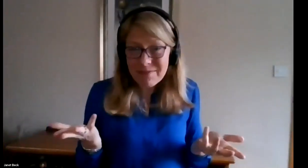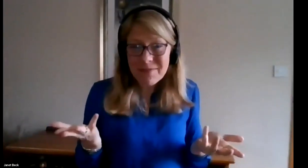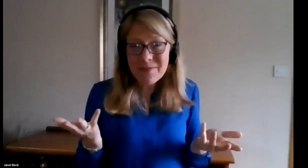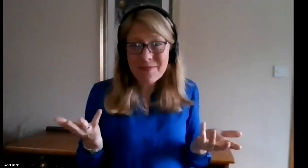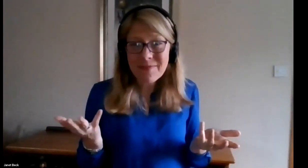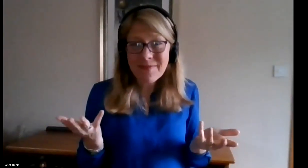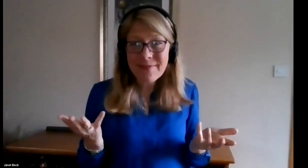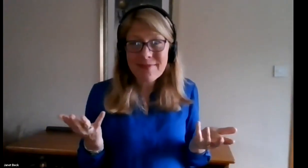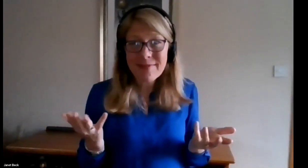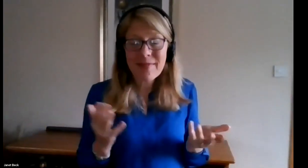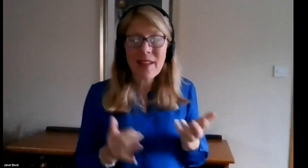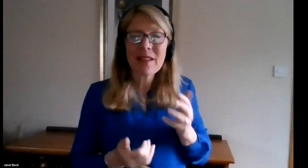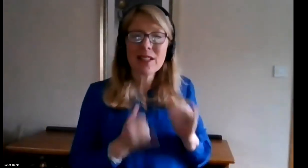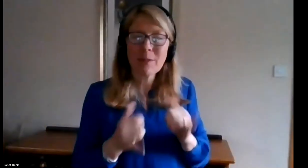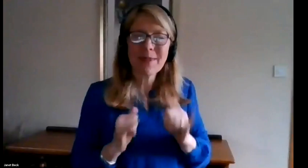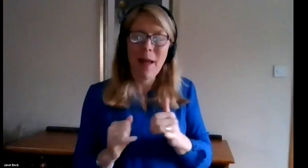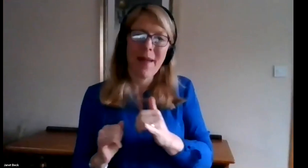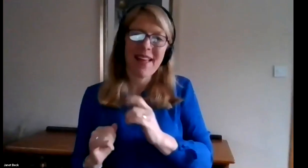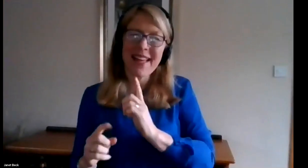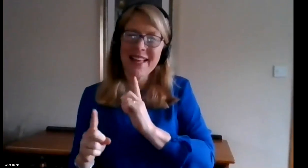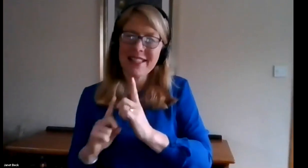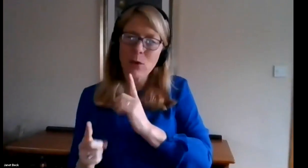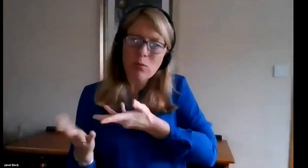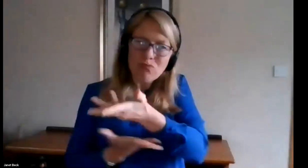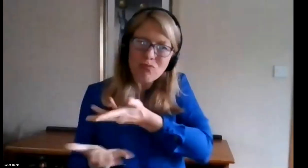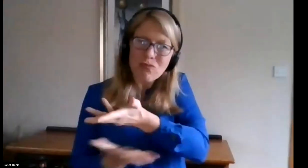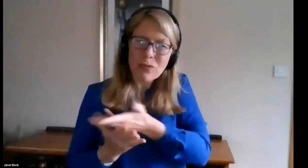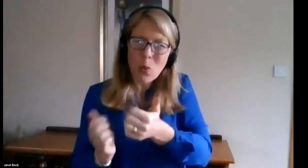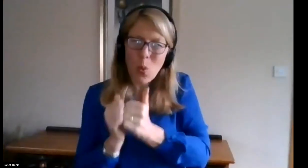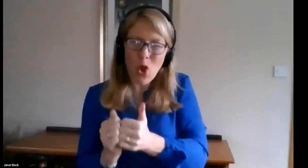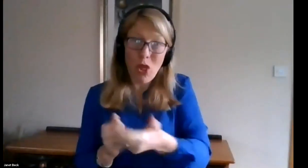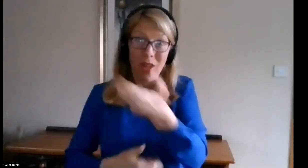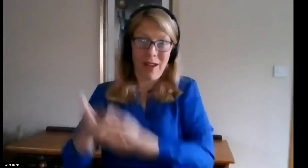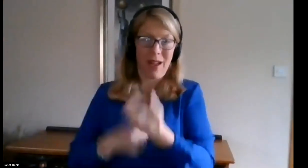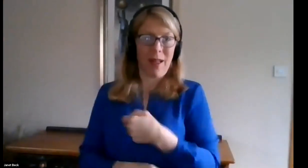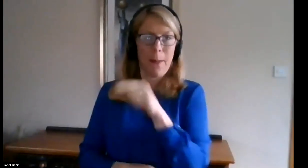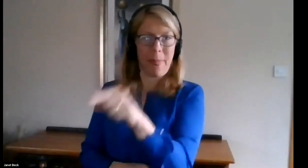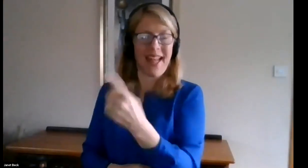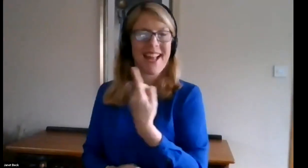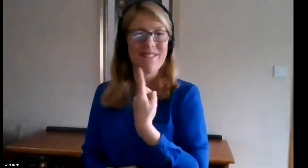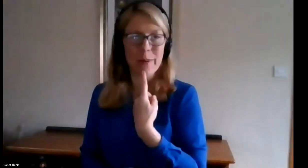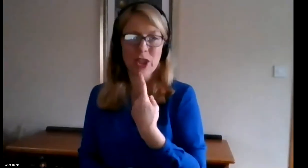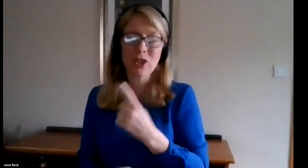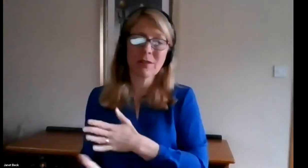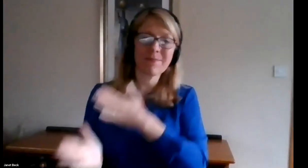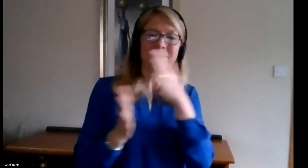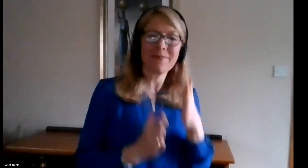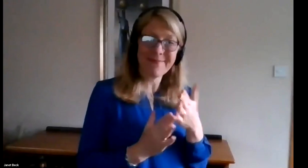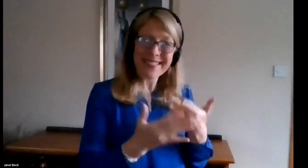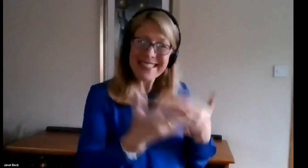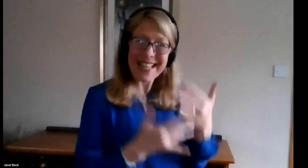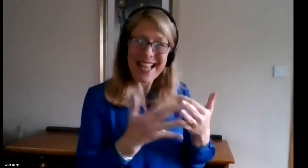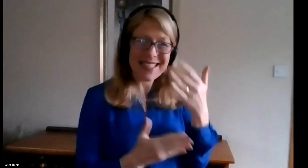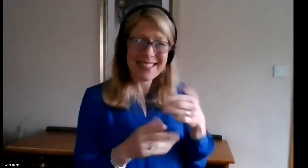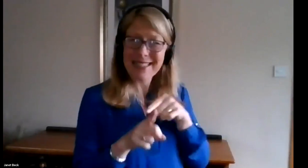method or some other kind of approach that combines the two. Is really driven by the questions. What is it that you want to find